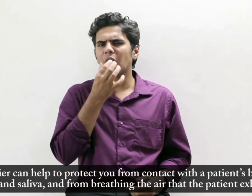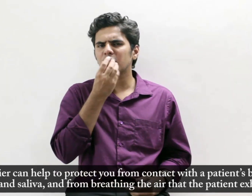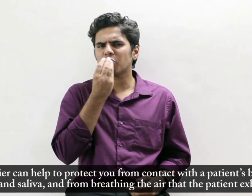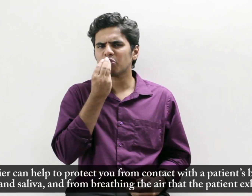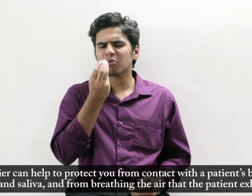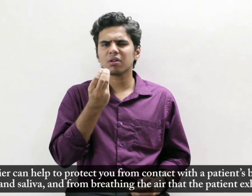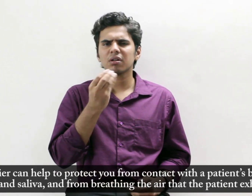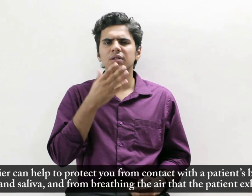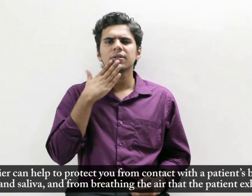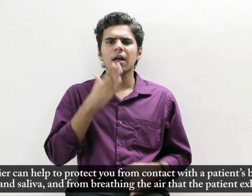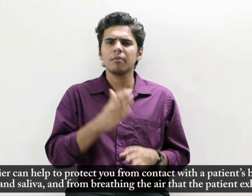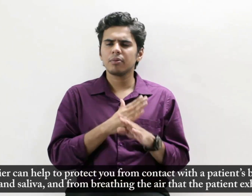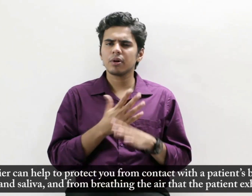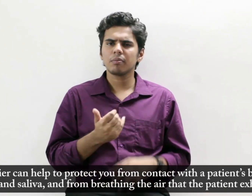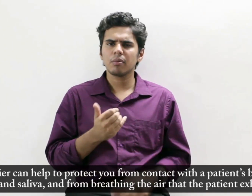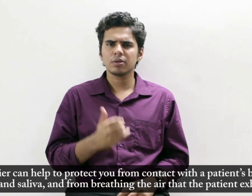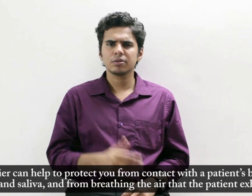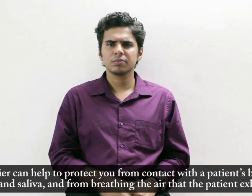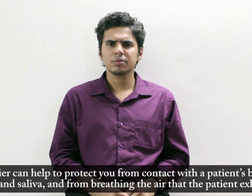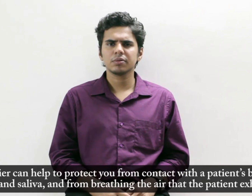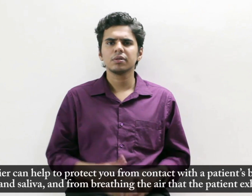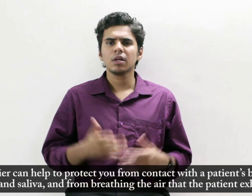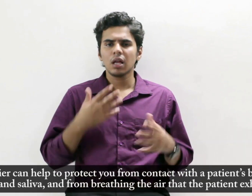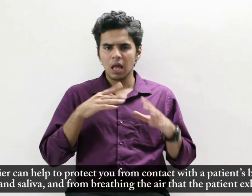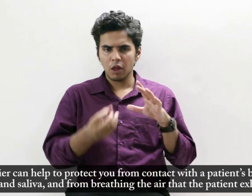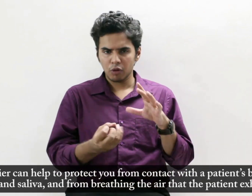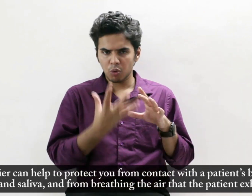the air that the patient exhales.